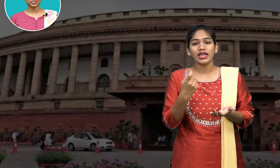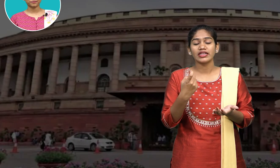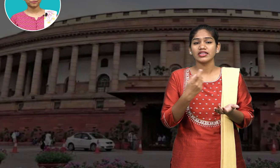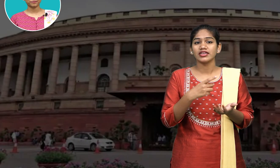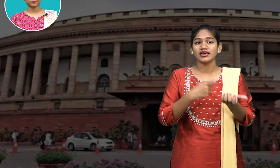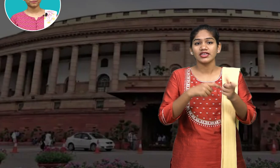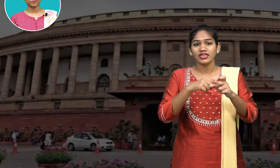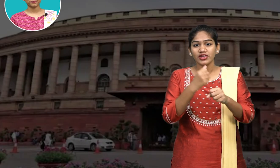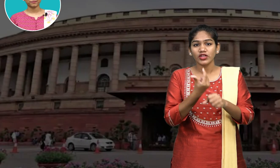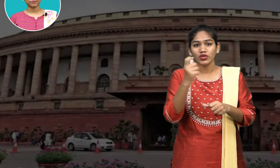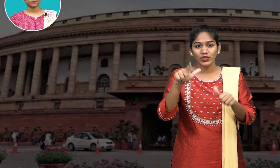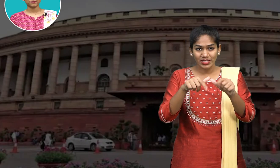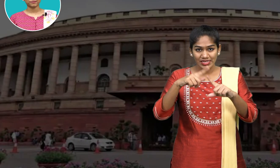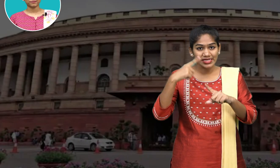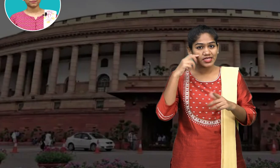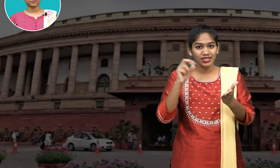regulations